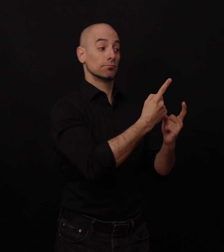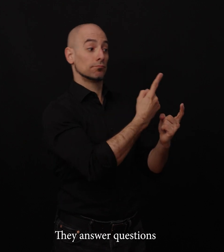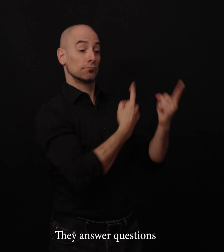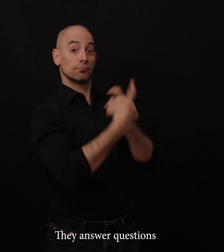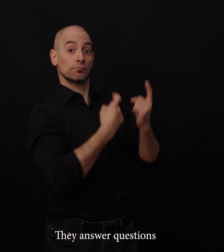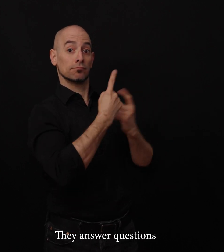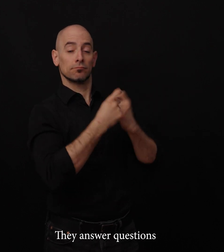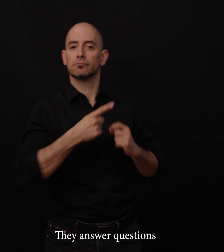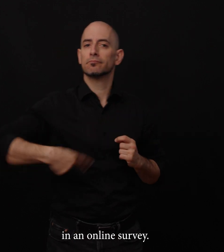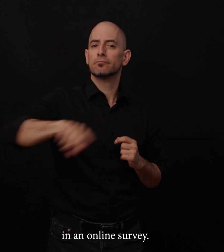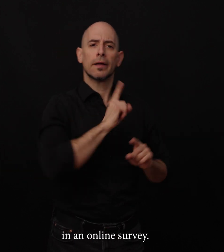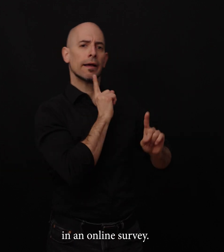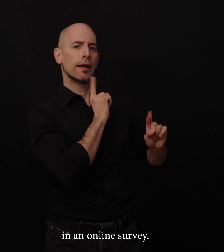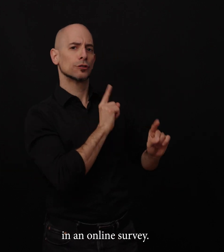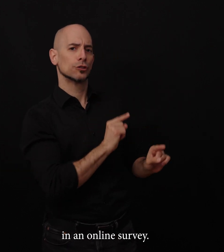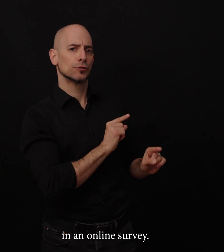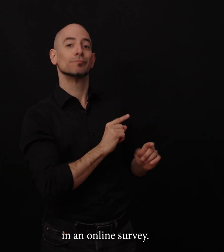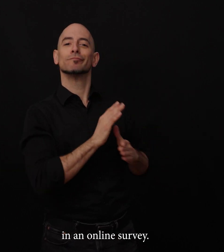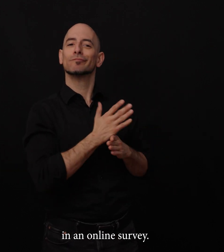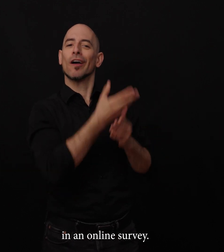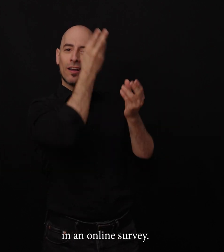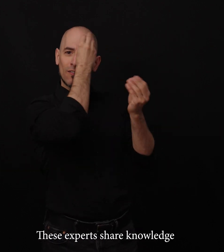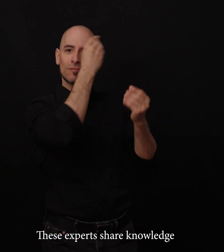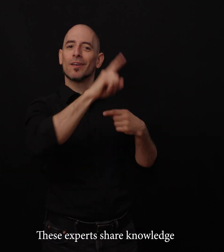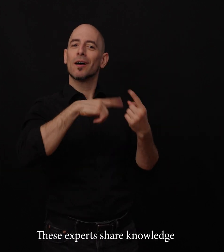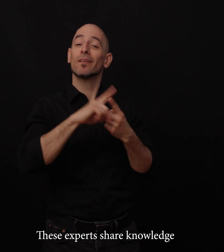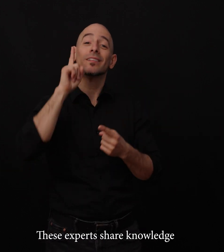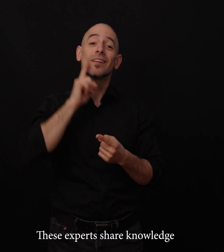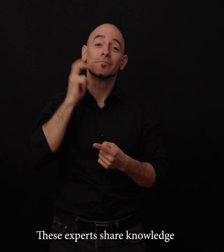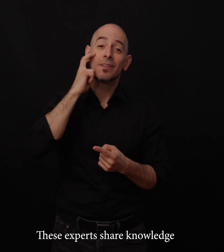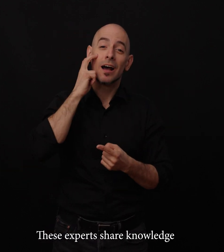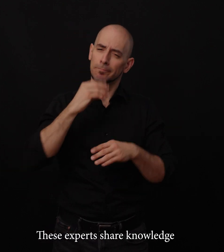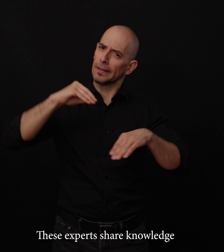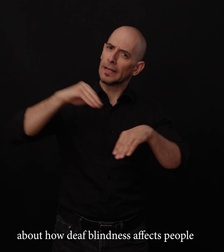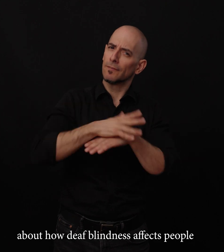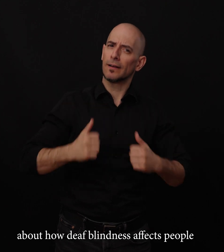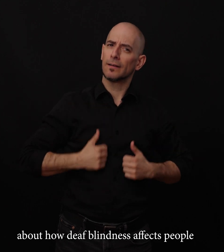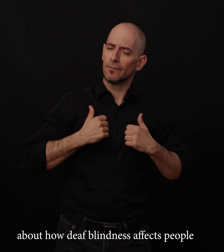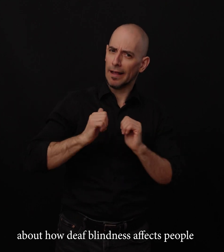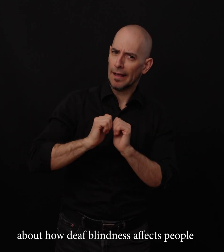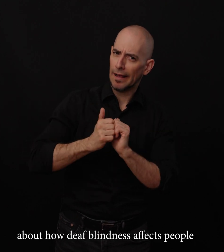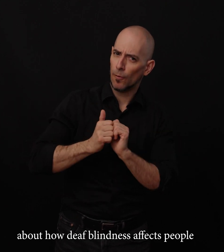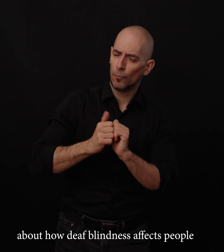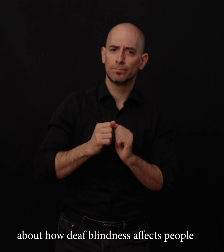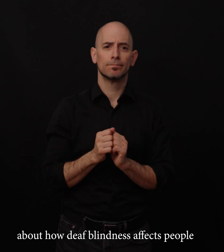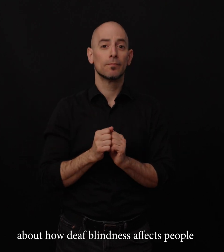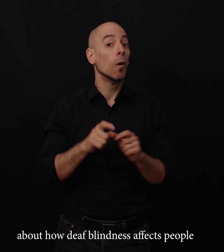They answer questions in an online survey. These experts share knowledge about how deafblindness